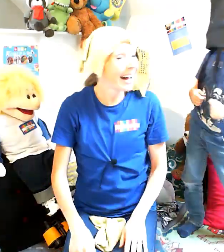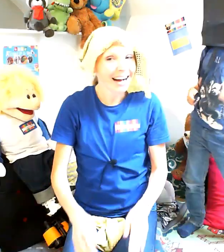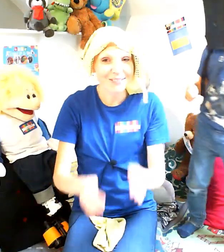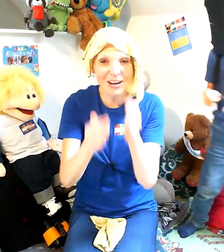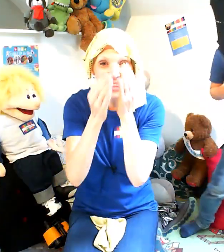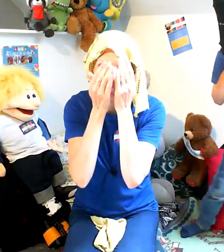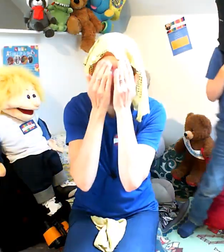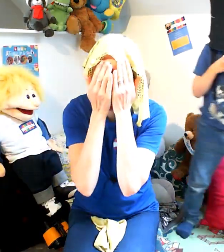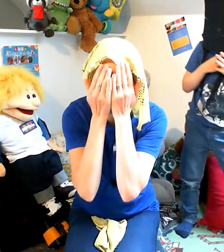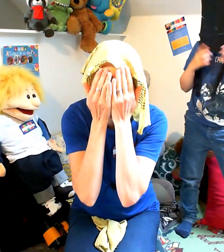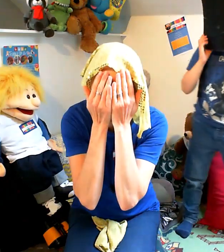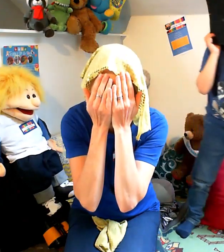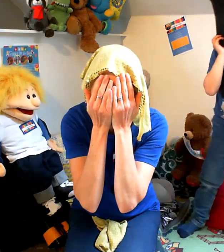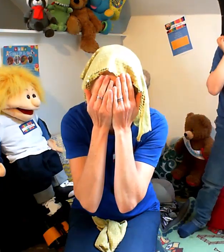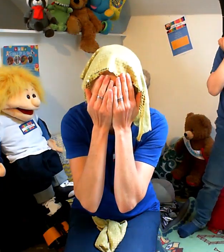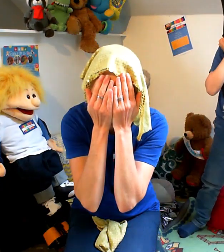you. One last peekaboo, ready?